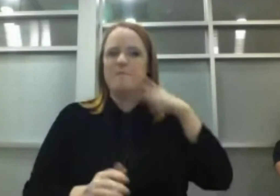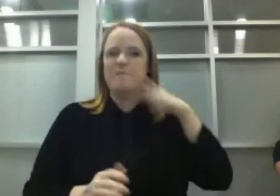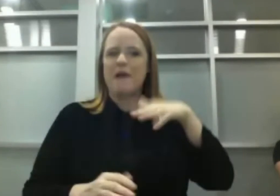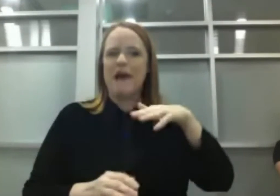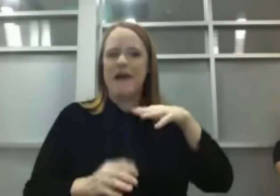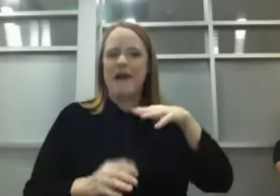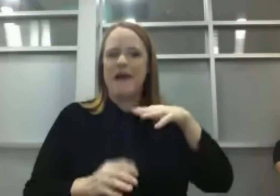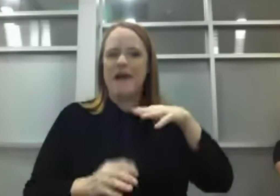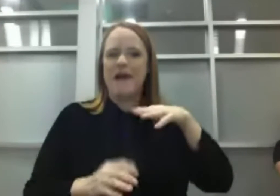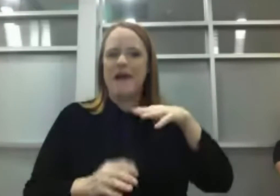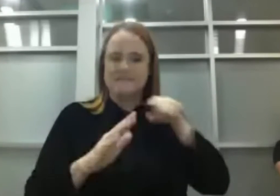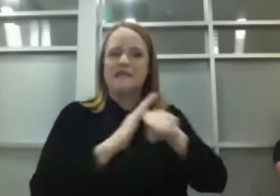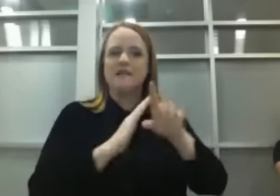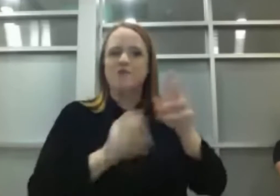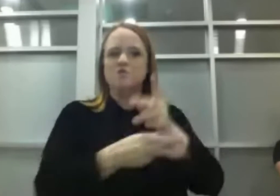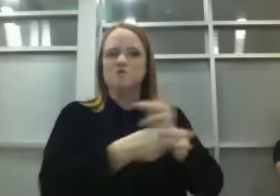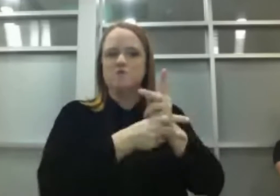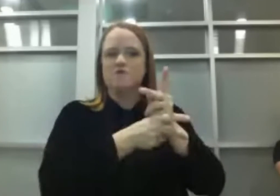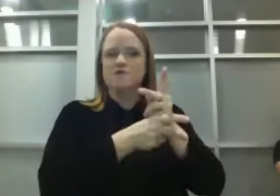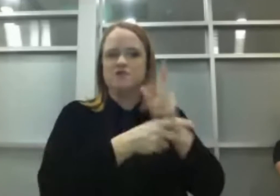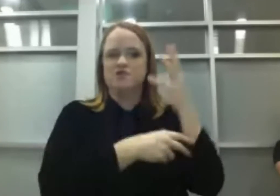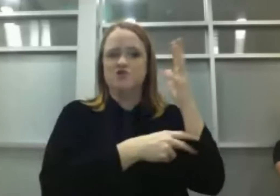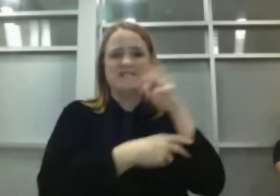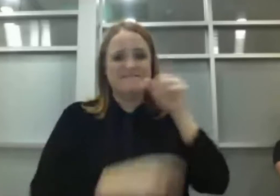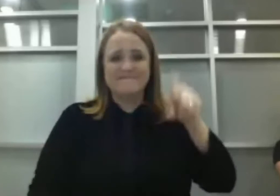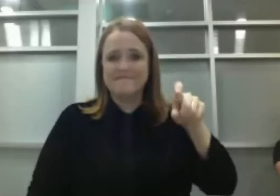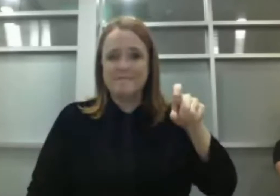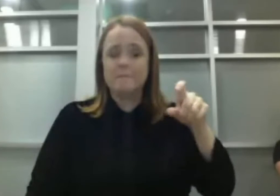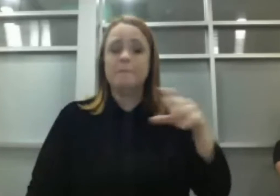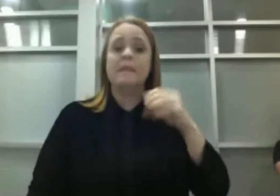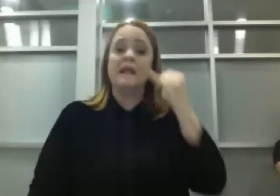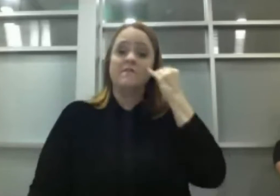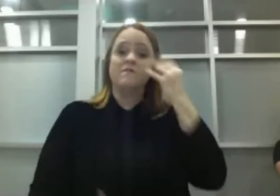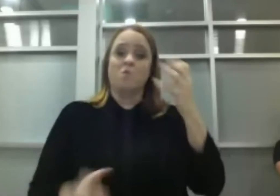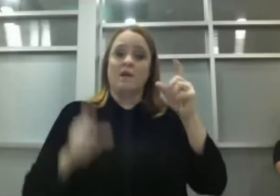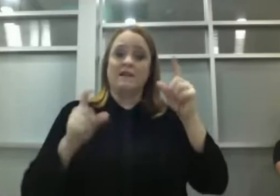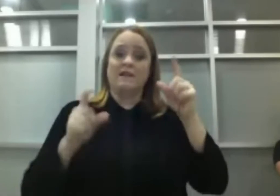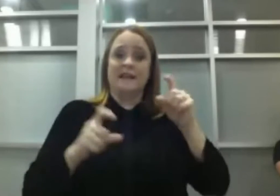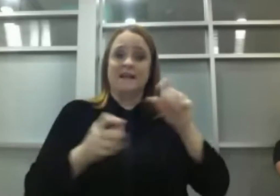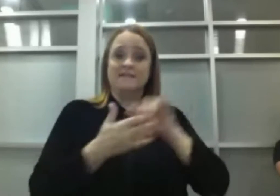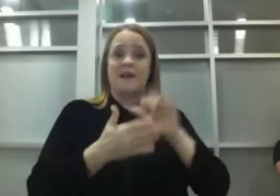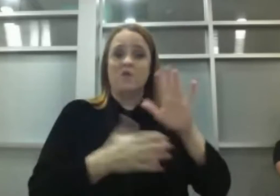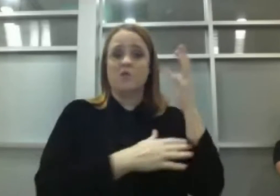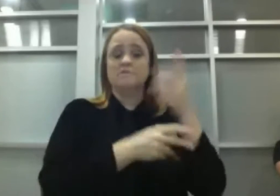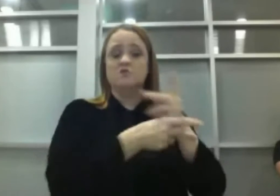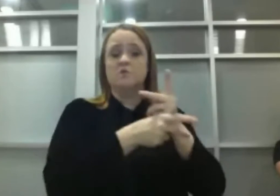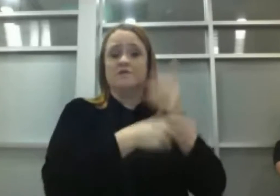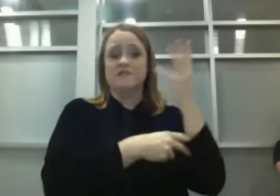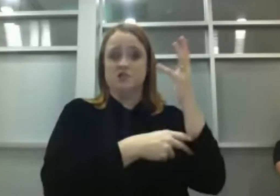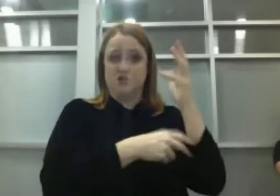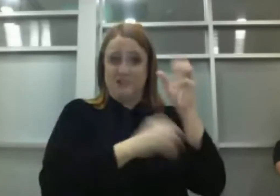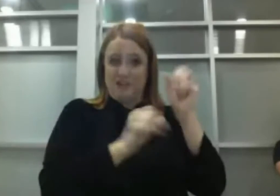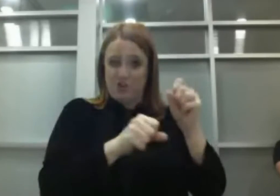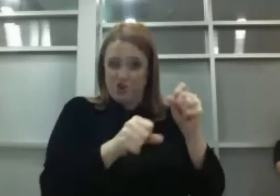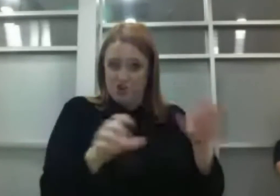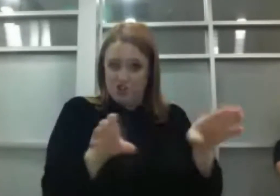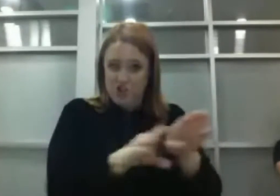tree unnecessarily. If you did want to actually test that your supervision tree could get shut down, what you could do is